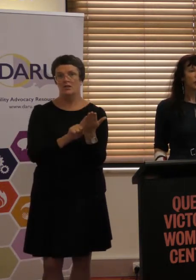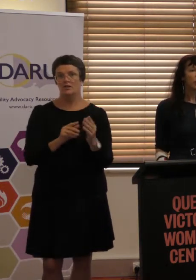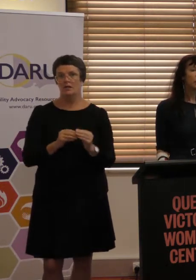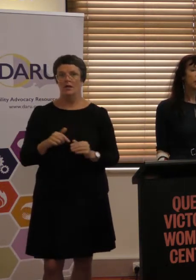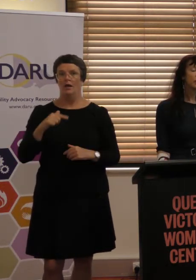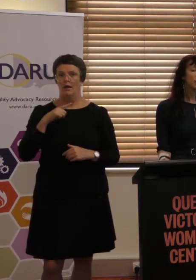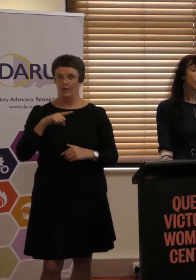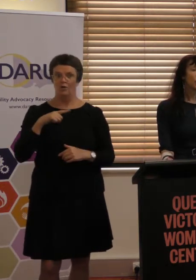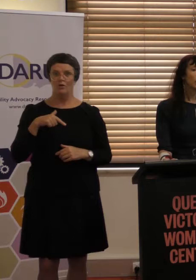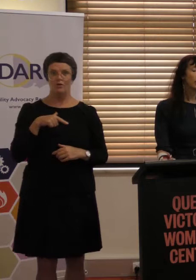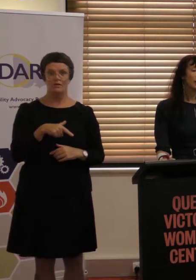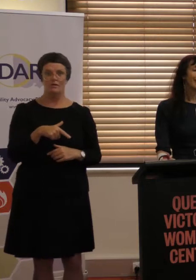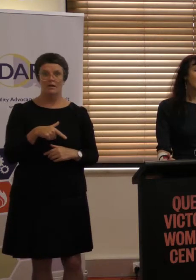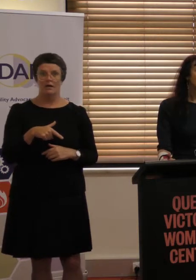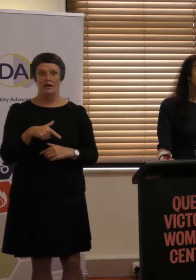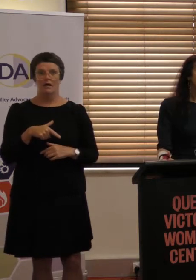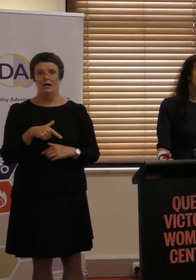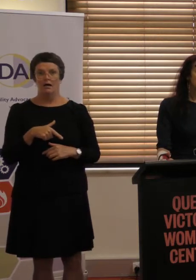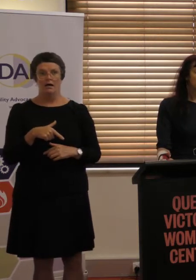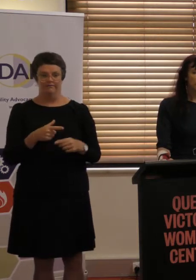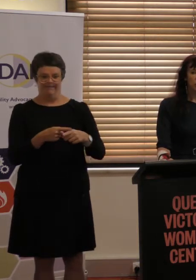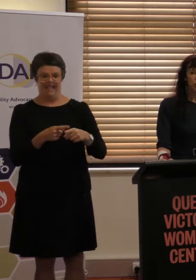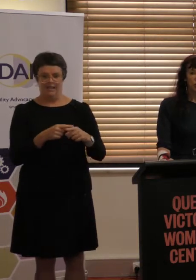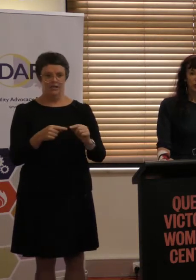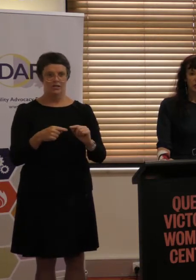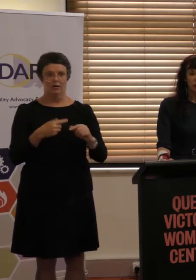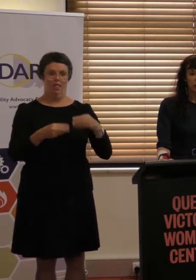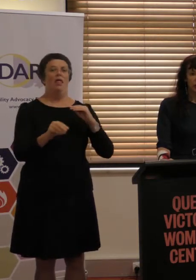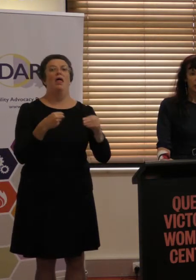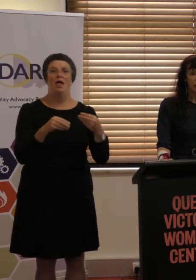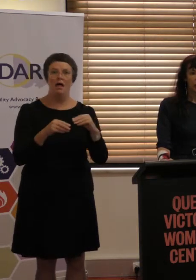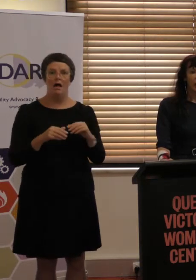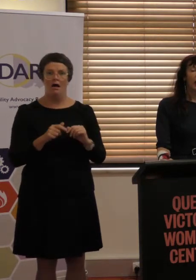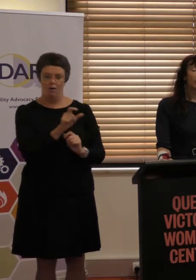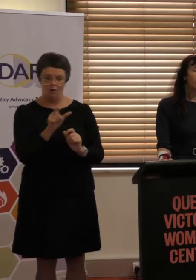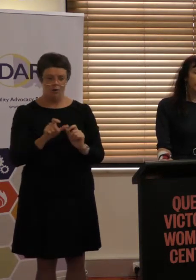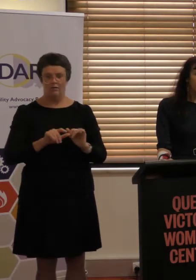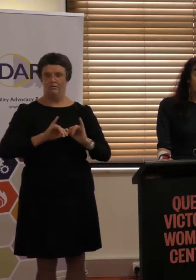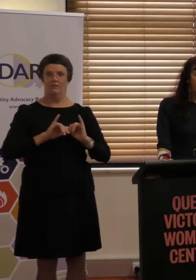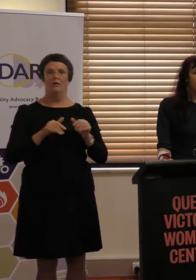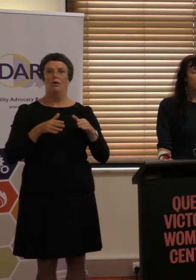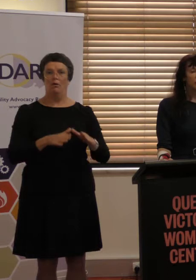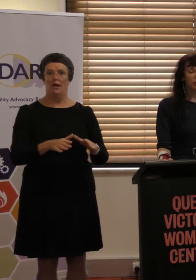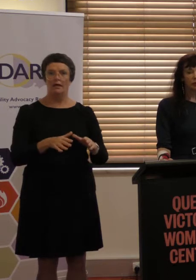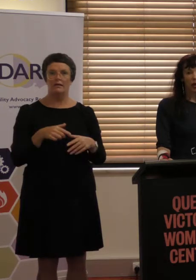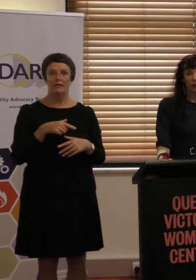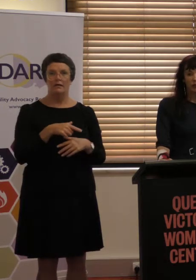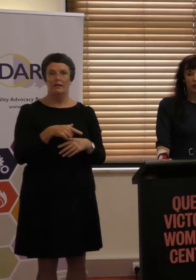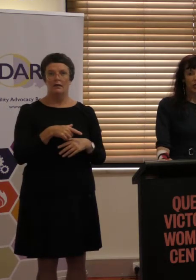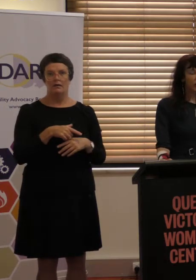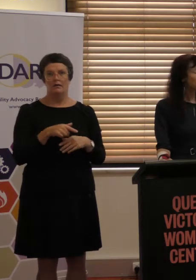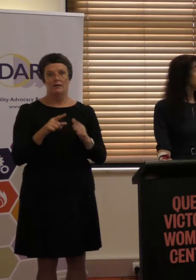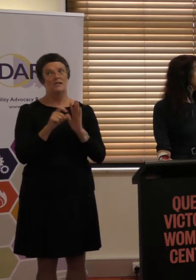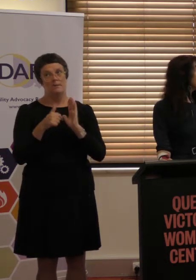been interpreted so negatively in terms of the student with a disability, with the encouragement of the Department